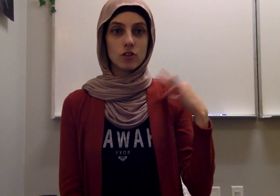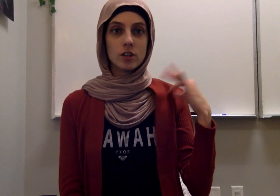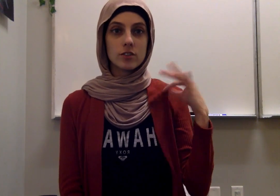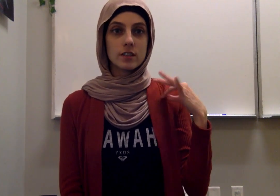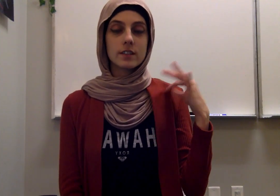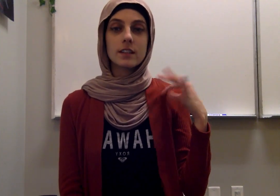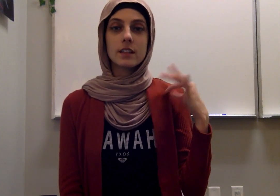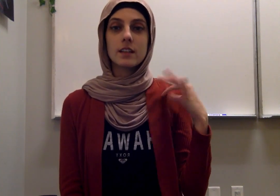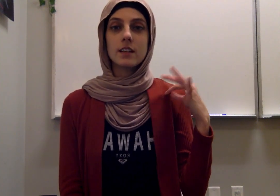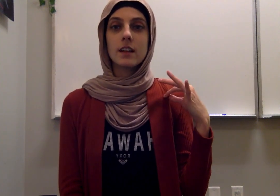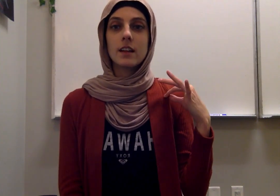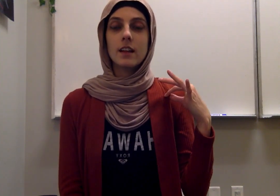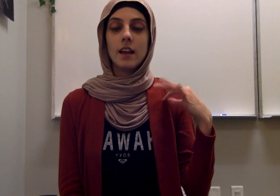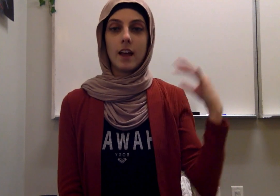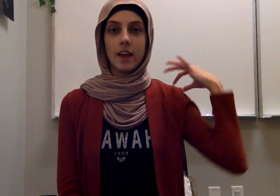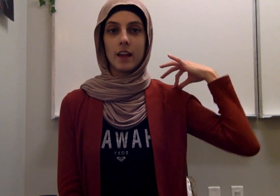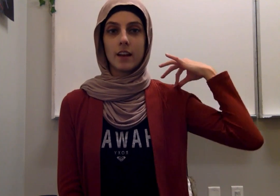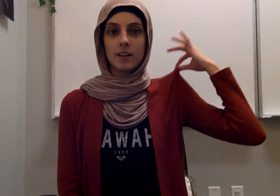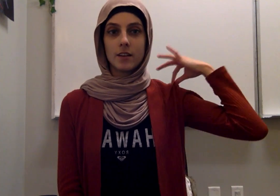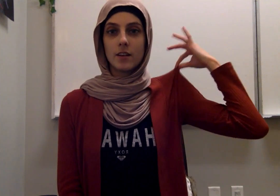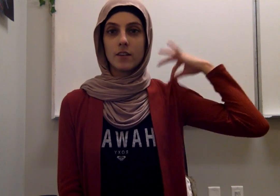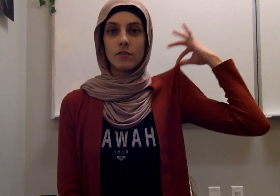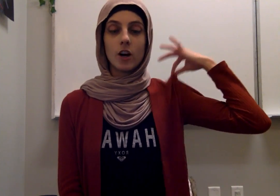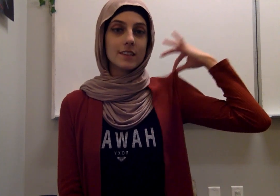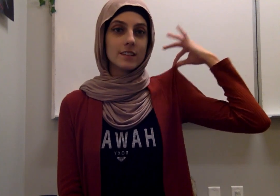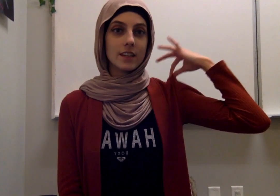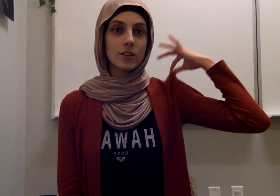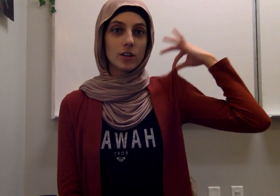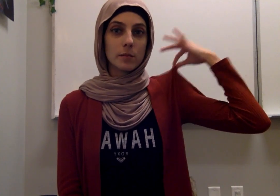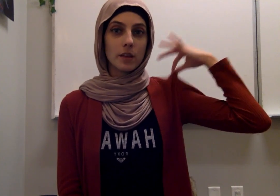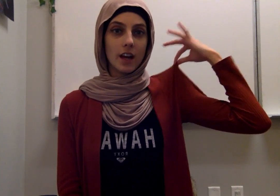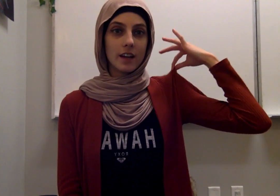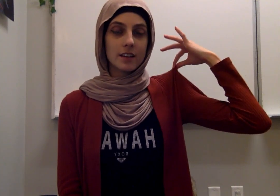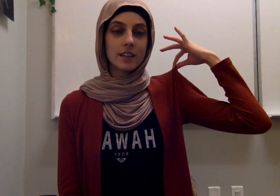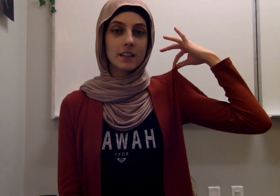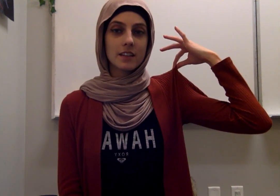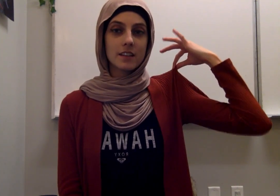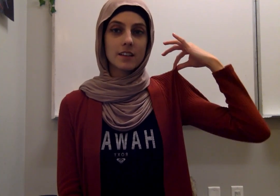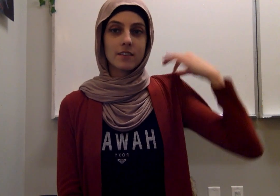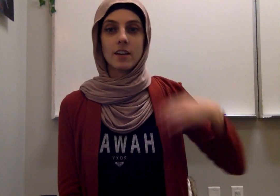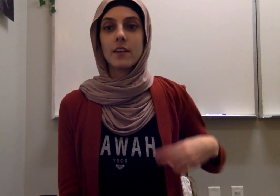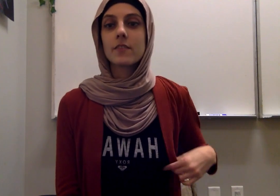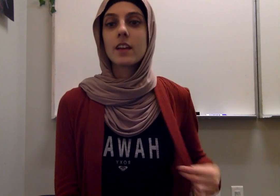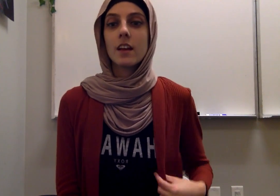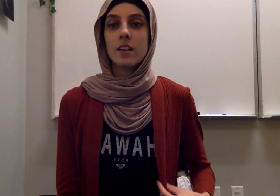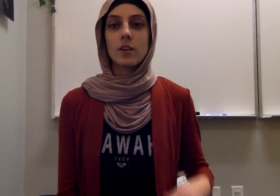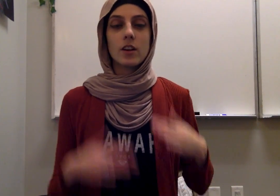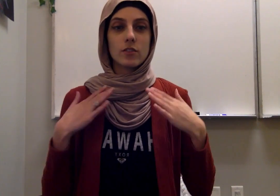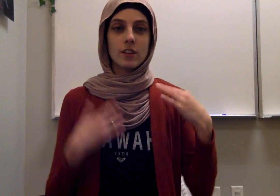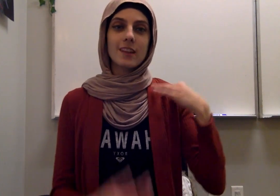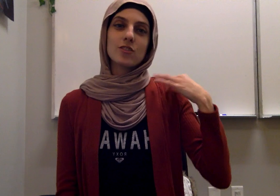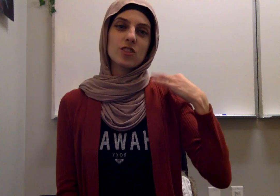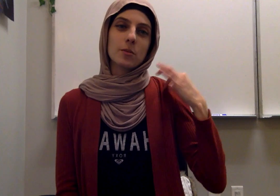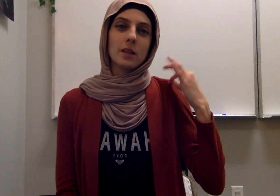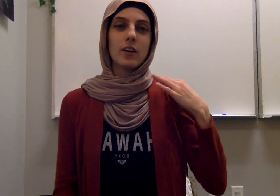Shirt. And then volunteer or apply. Okay. You can also sign shirt or blouse, but you can